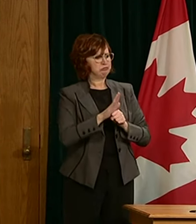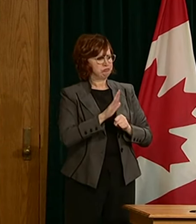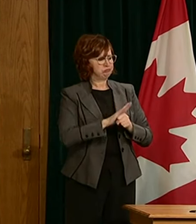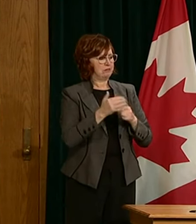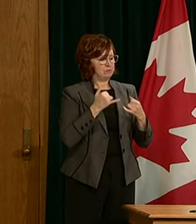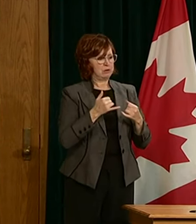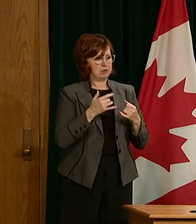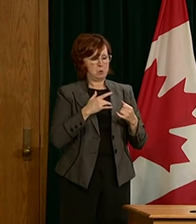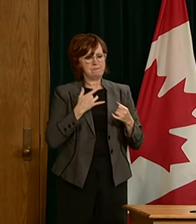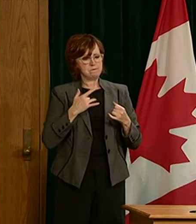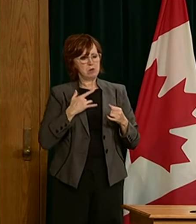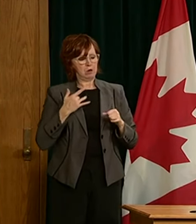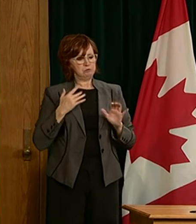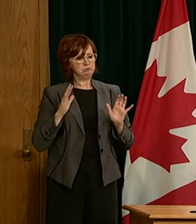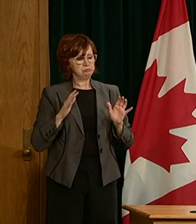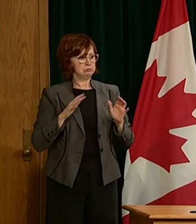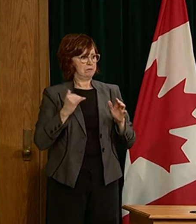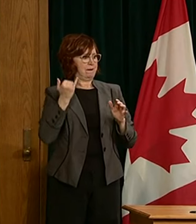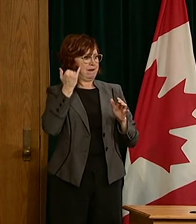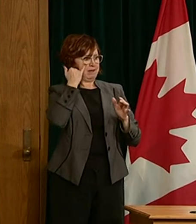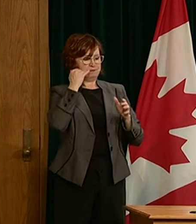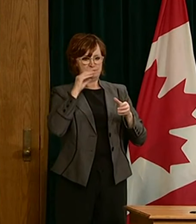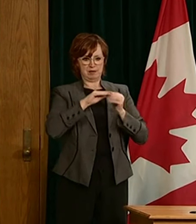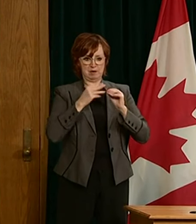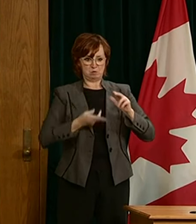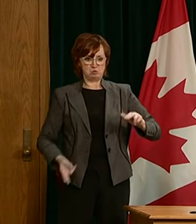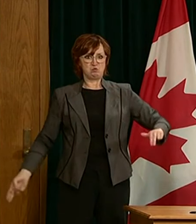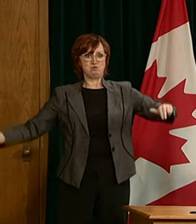fundamental logarithmic growth in the province for